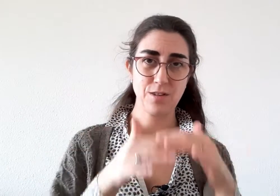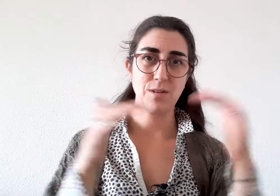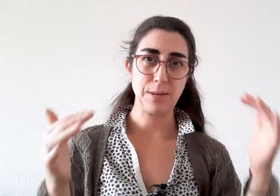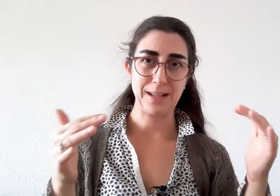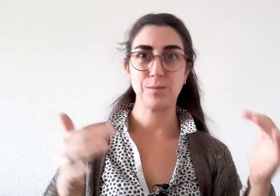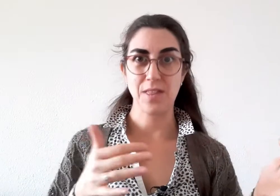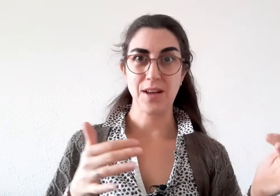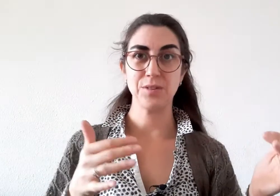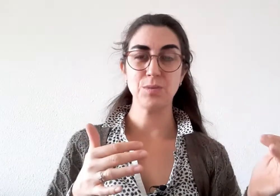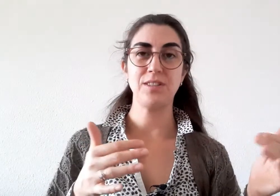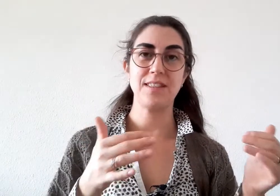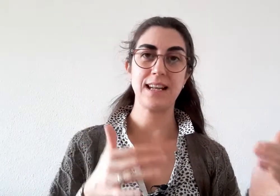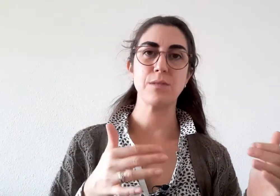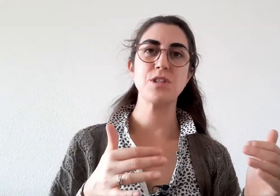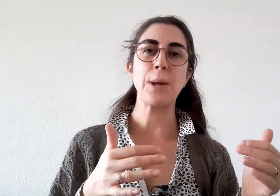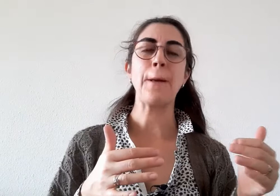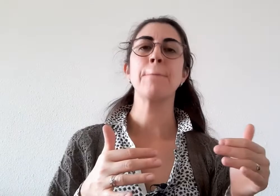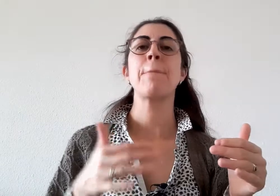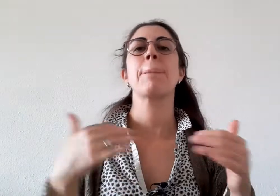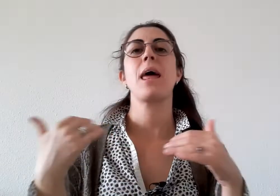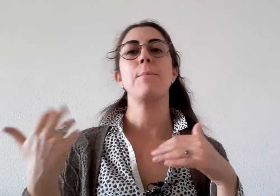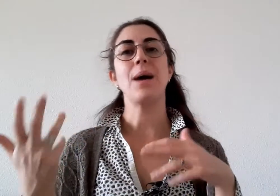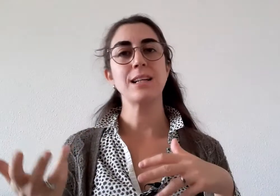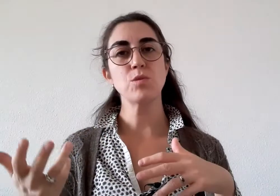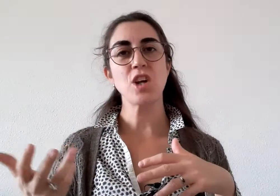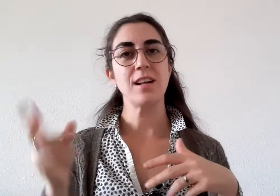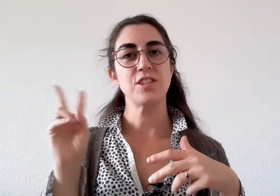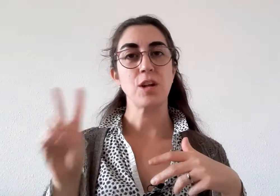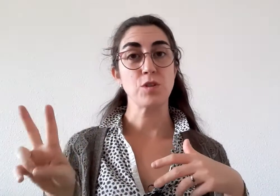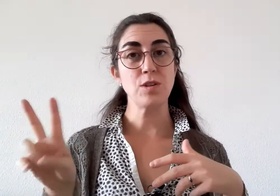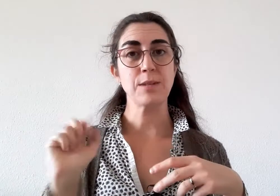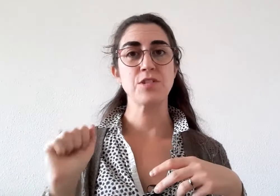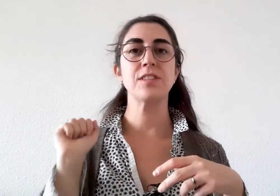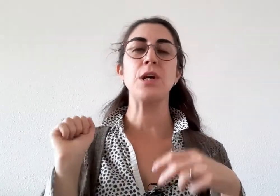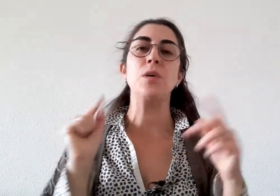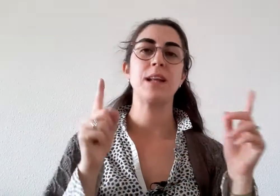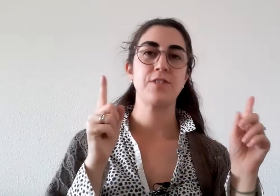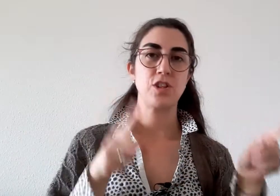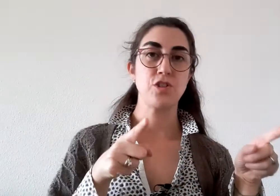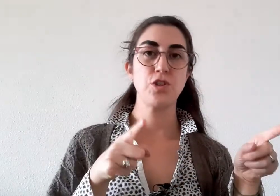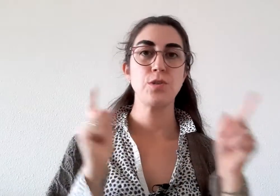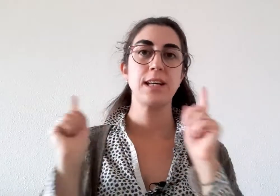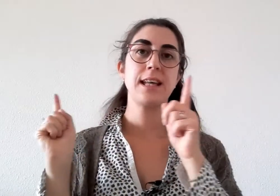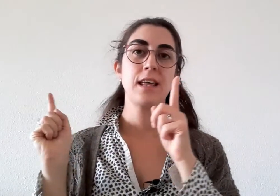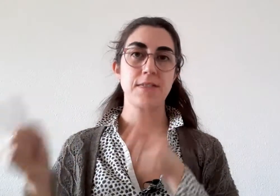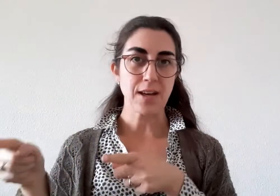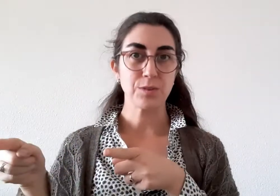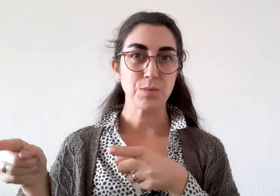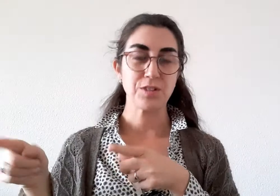a place with 1,000 words in their language, a bilingual child, a child with 2 languages, will have to learn 2,000 words to be in the